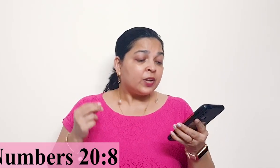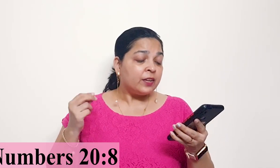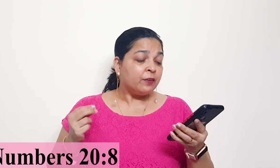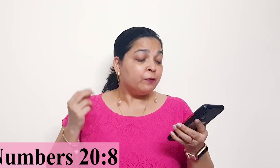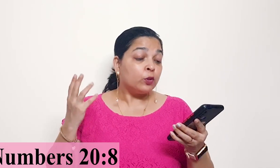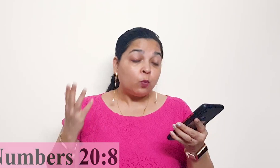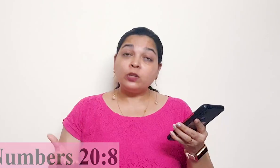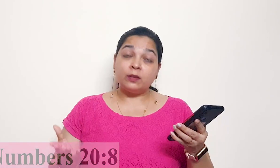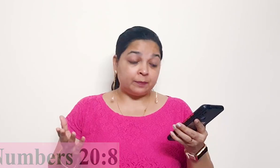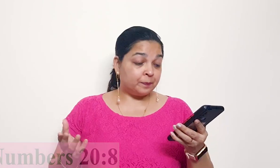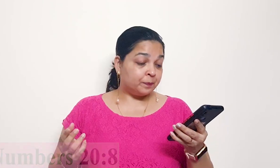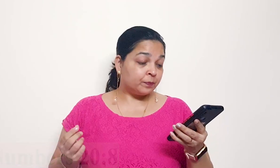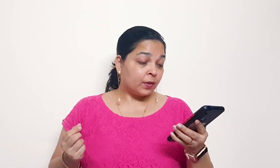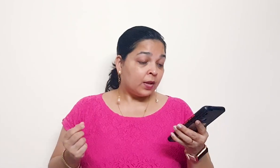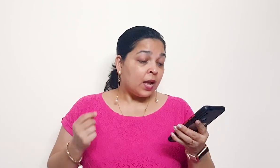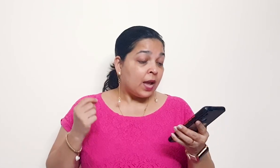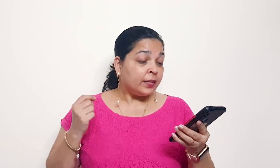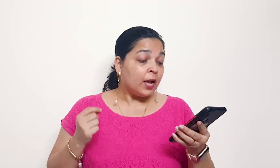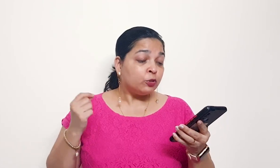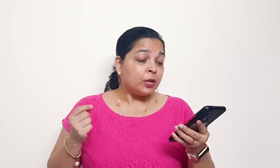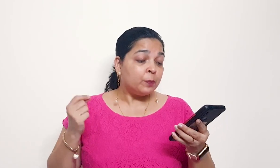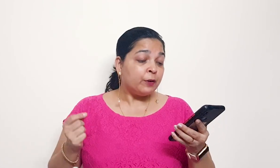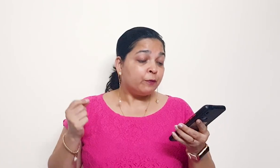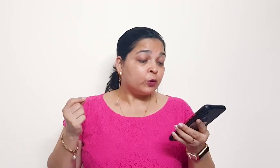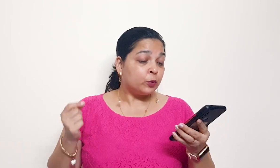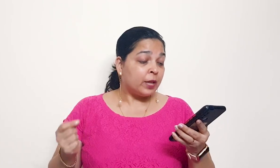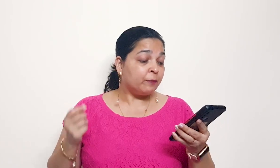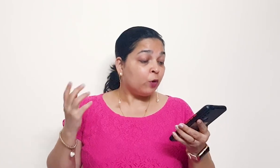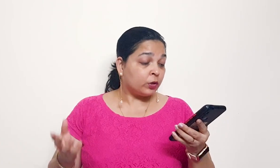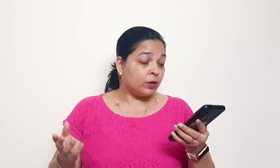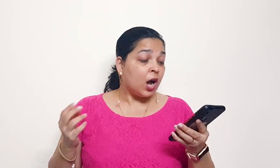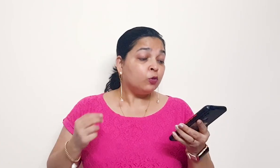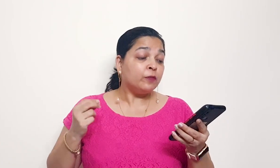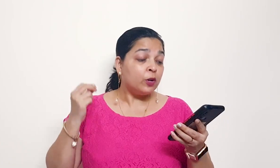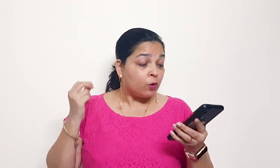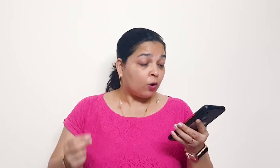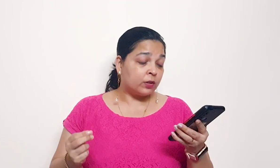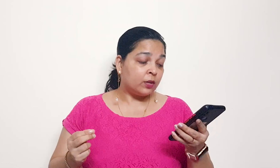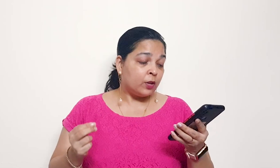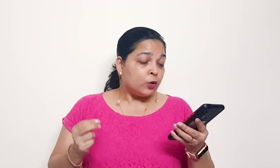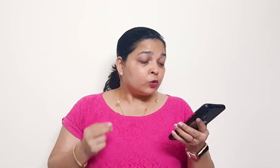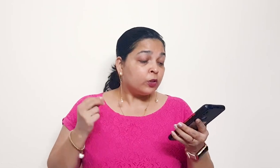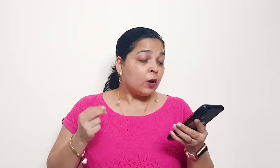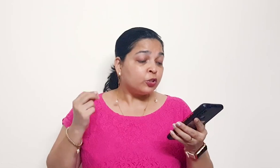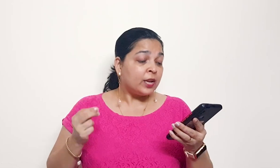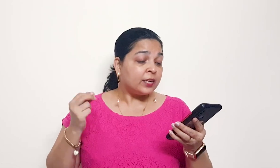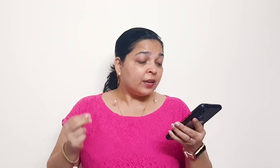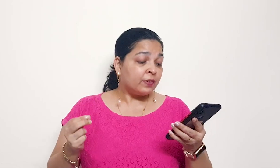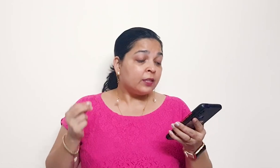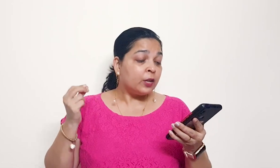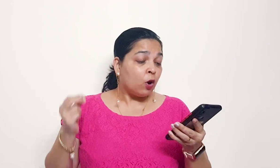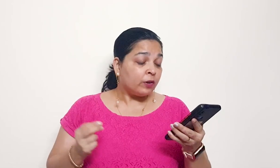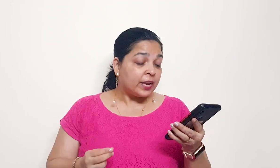and it shall give forth water. And thou shalt bring forth to them water out of the rock. So thou